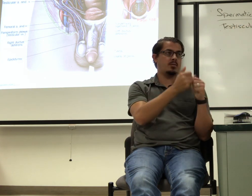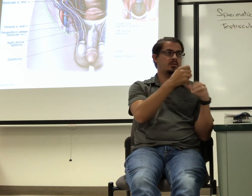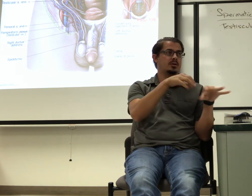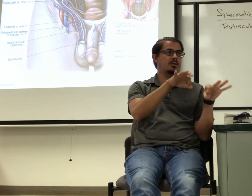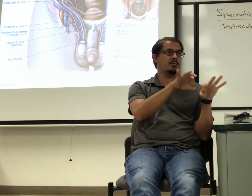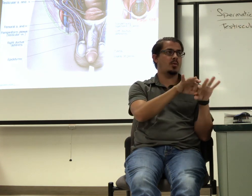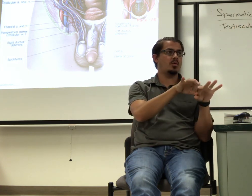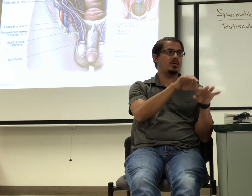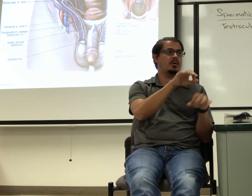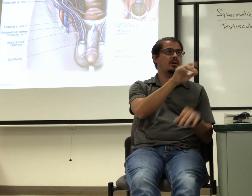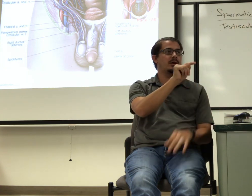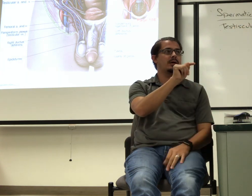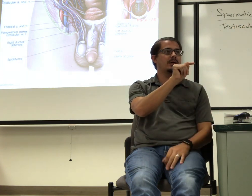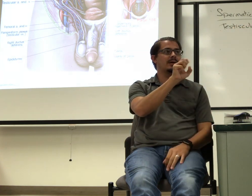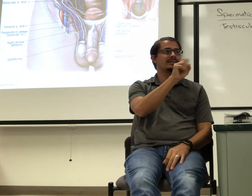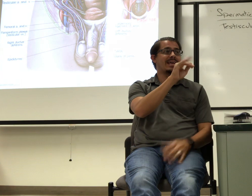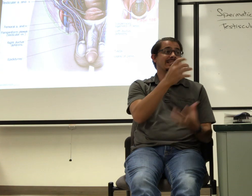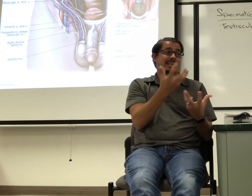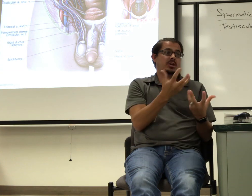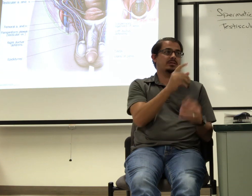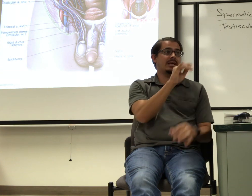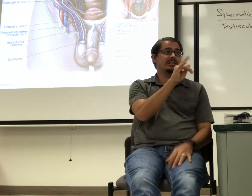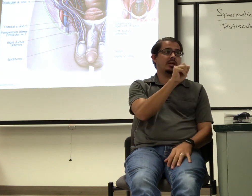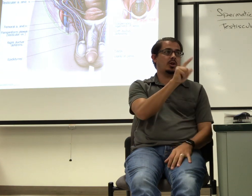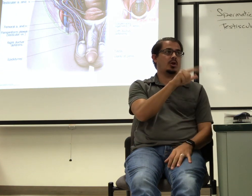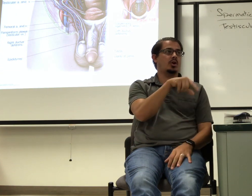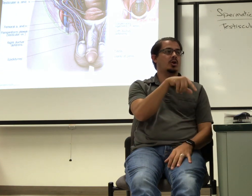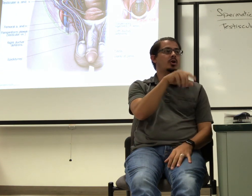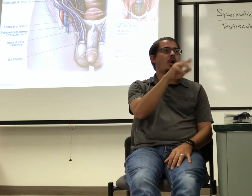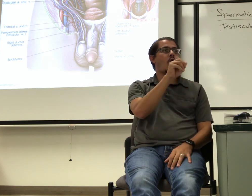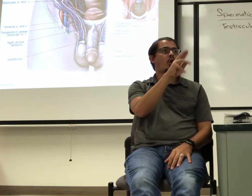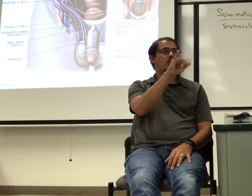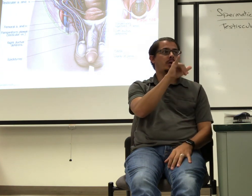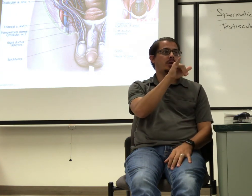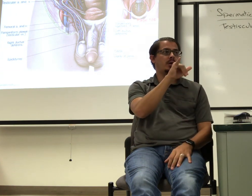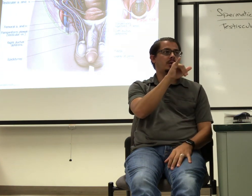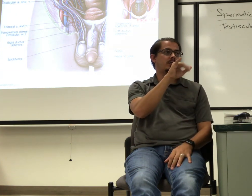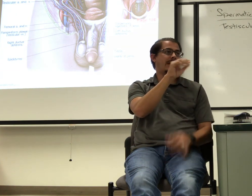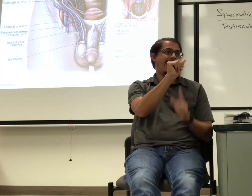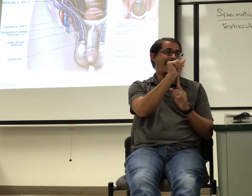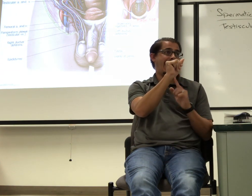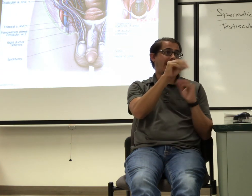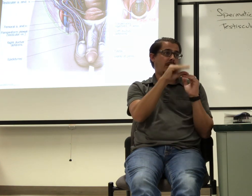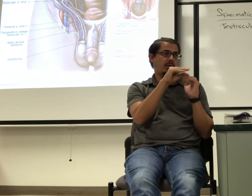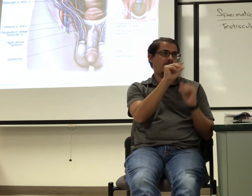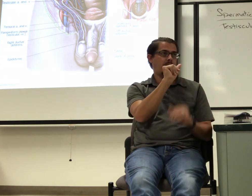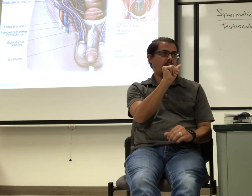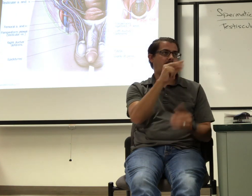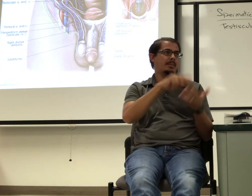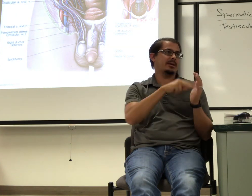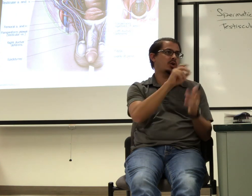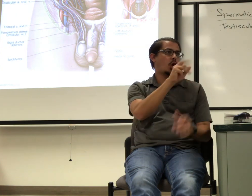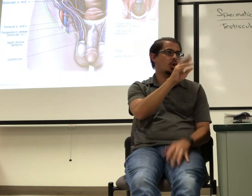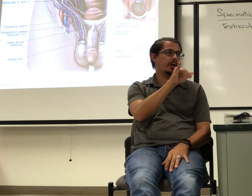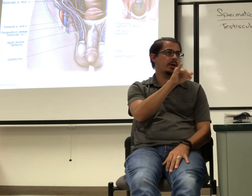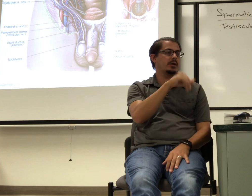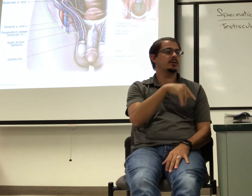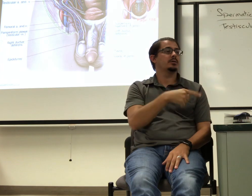Little a dot is my abbreviation for artery. Artery supply oxygen-rich blood. In this case,